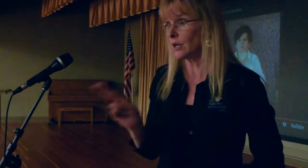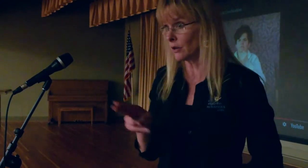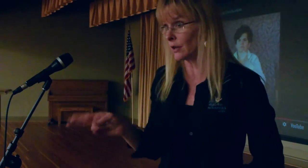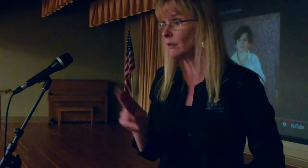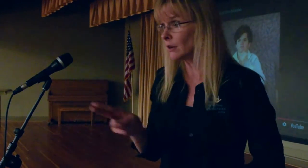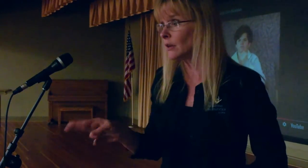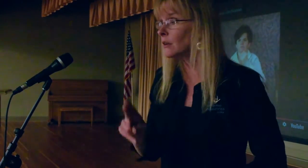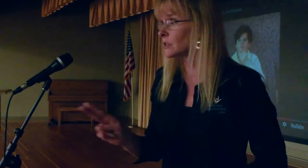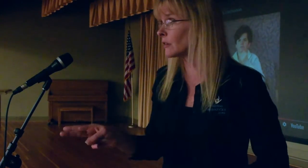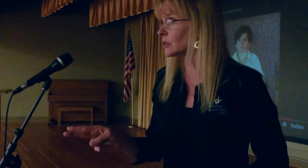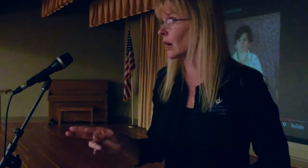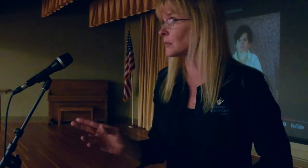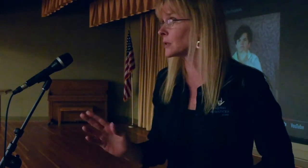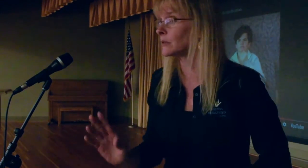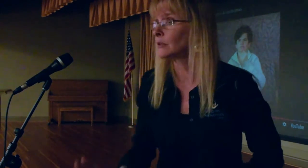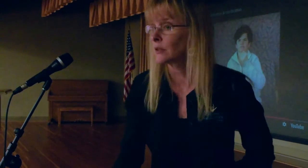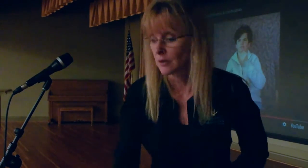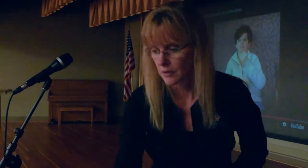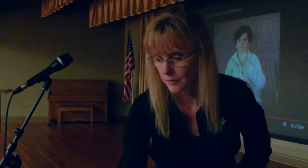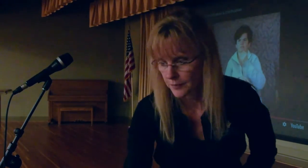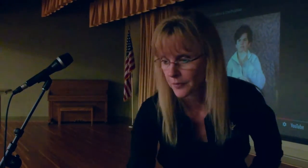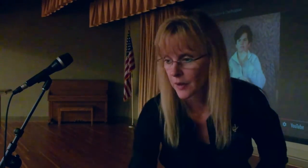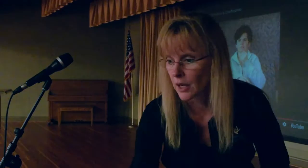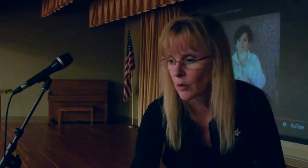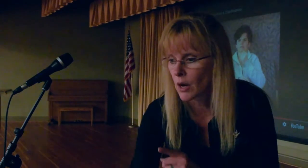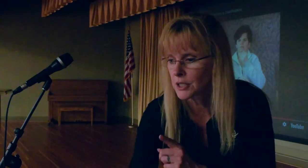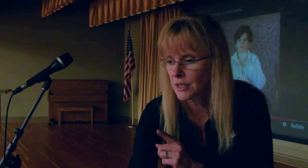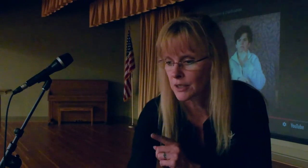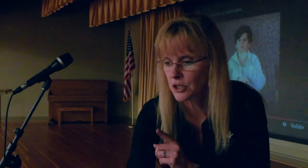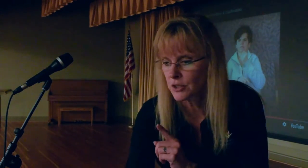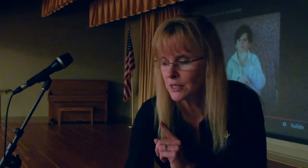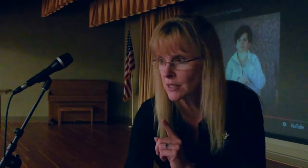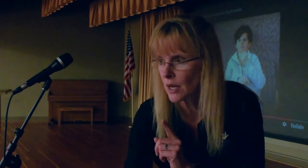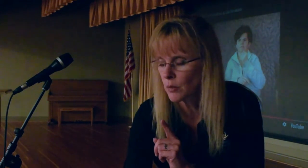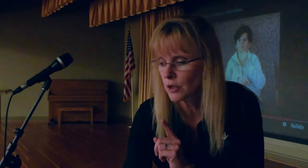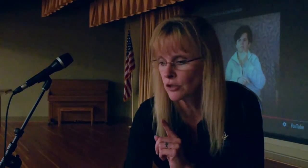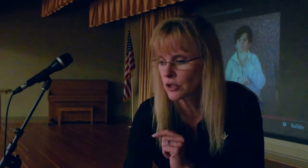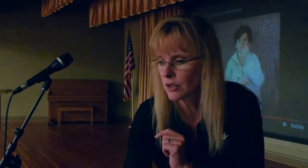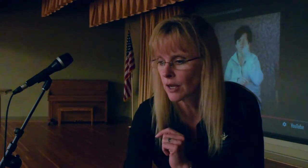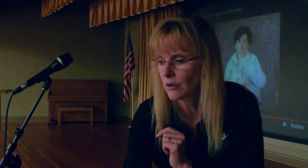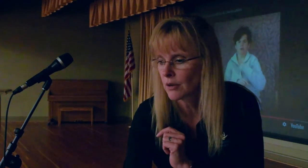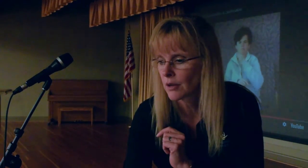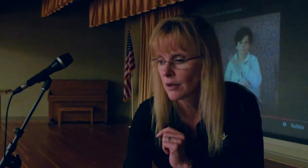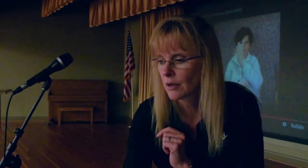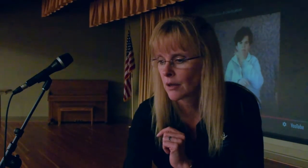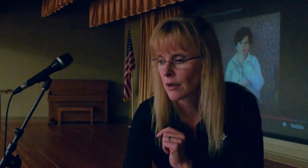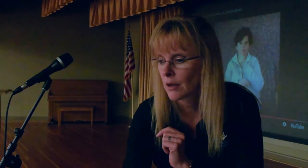hearing several times. Okay, now watch this. She's going to sign one you should know.